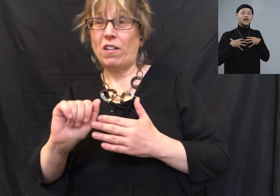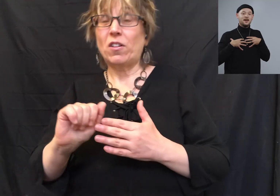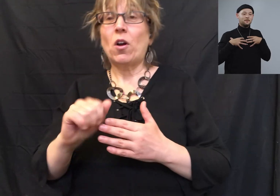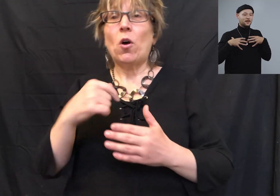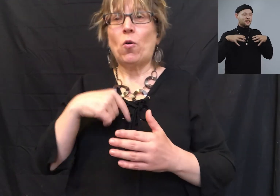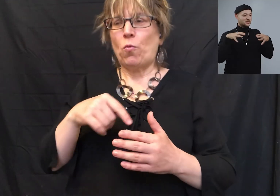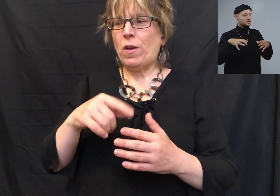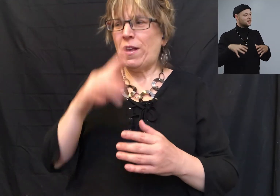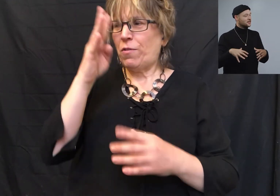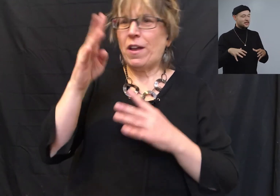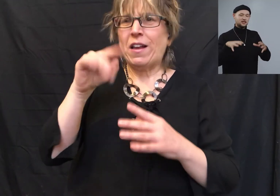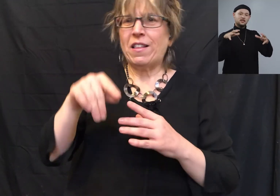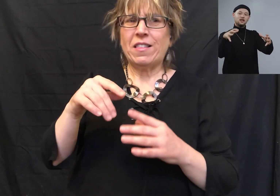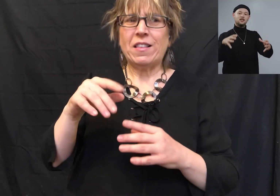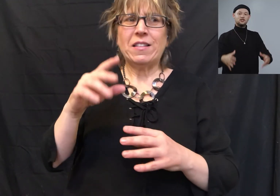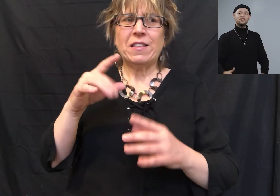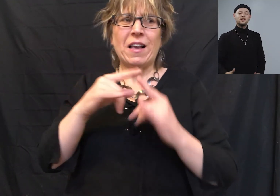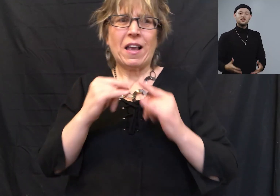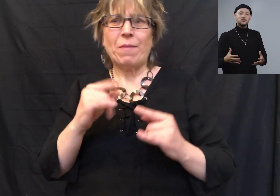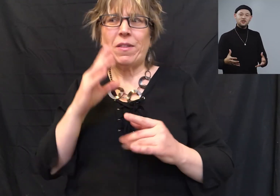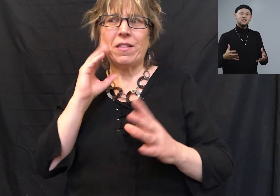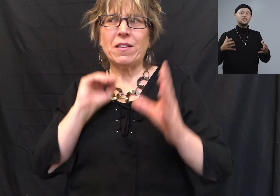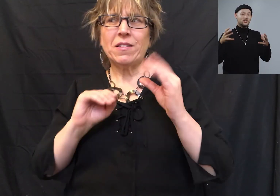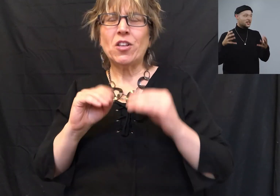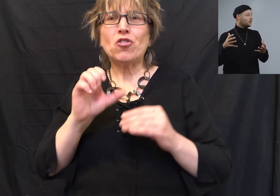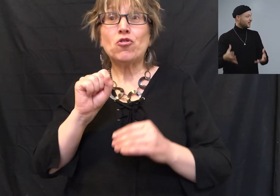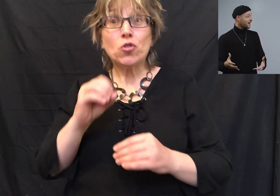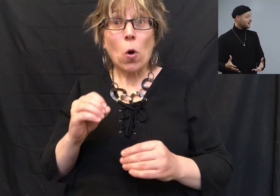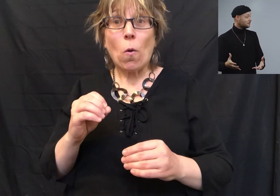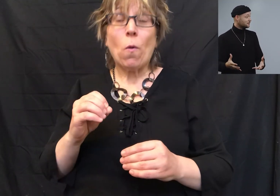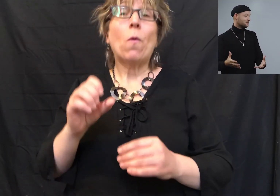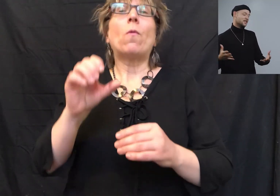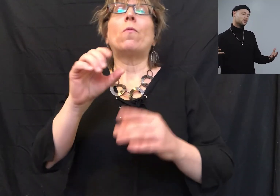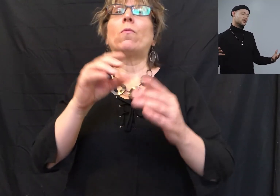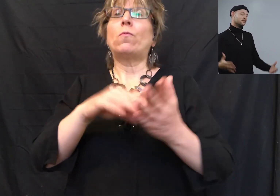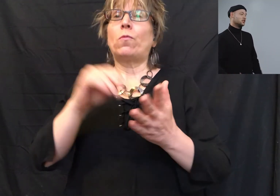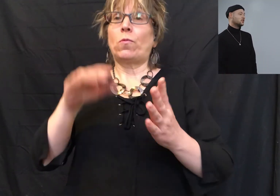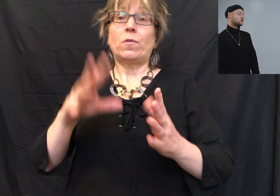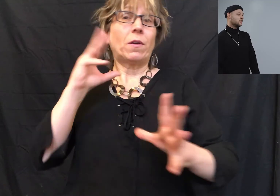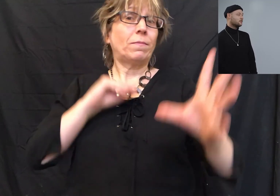this camp and this experience so that students could go to camp.